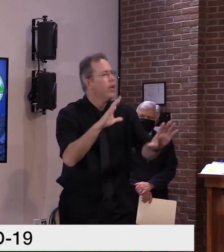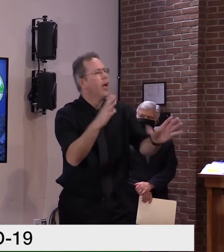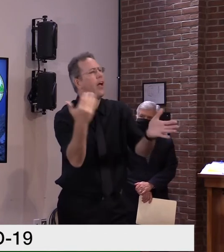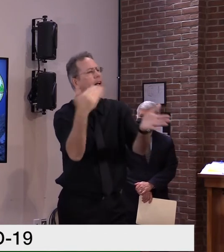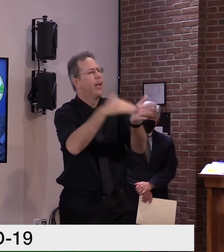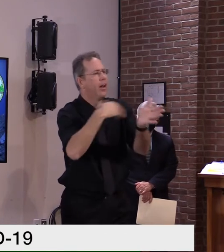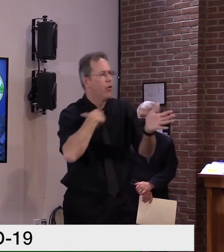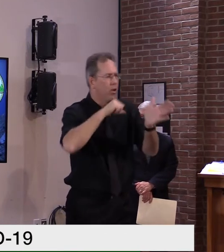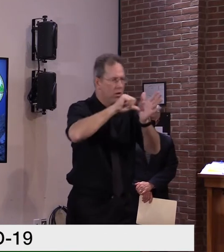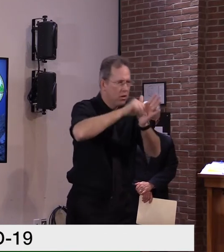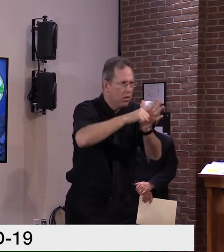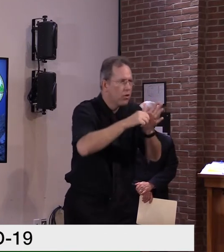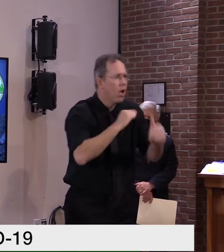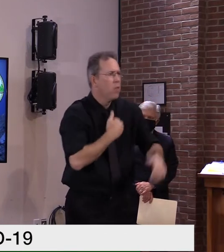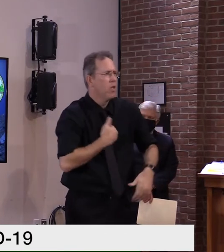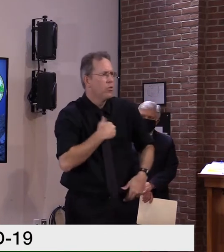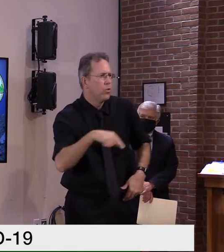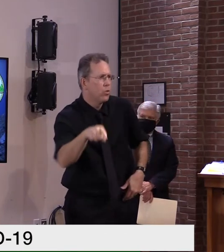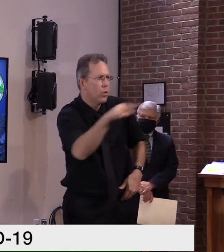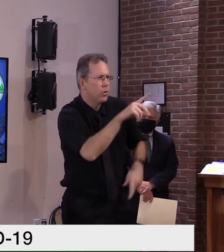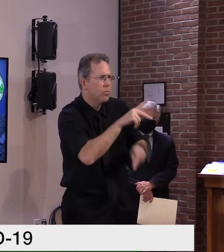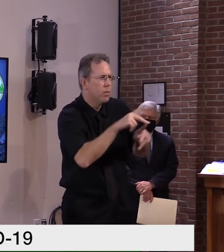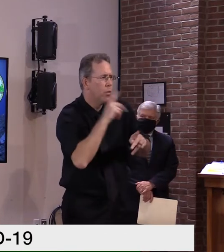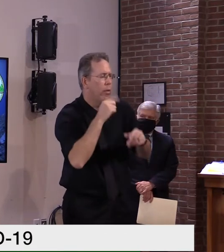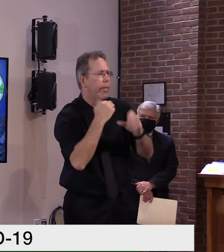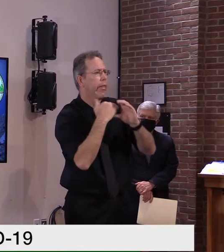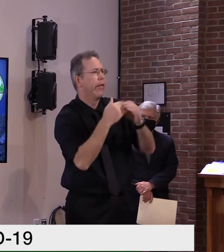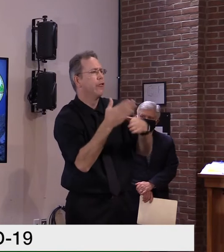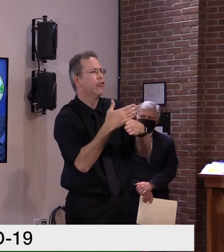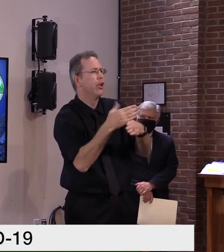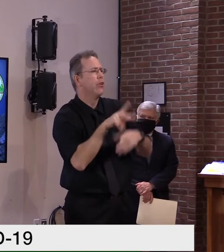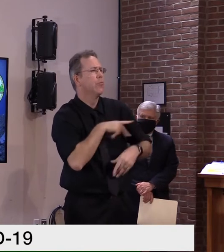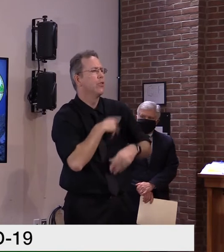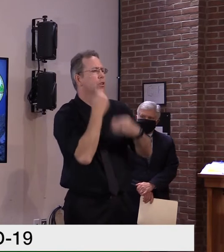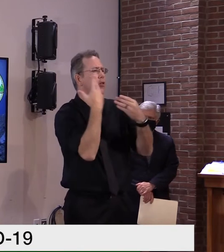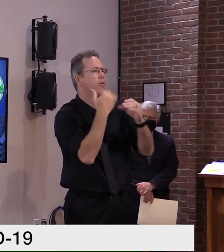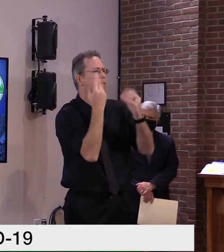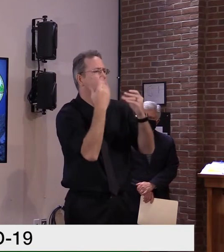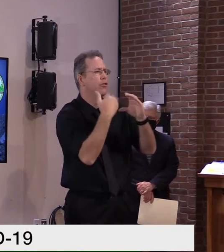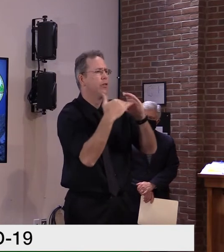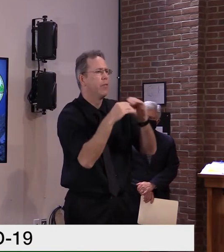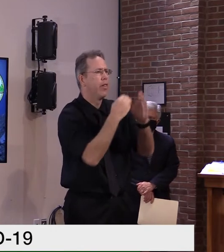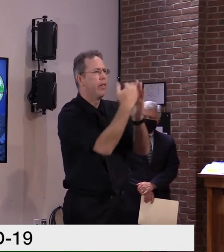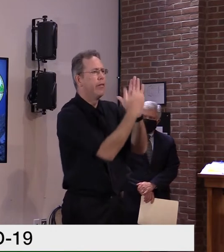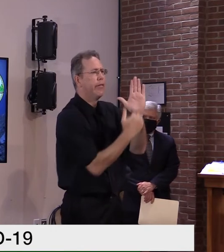their personal information sent out in that manner, and they didn't do